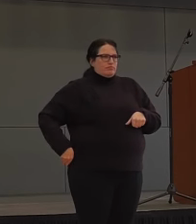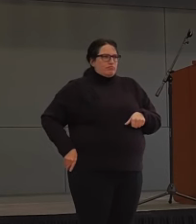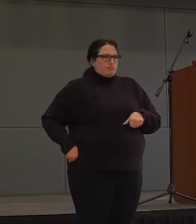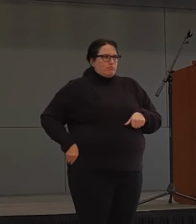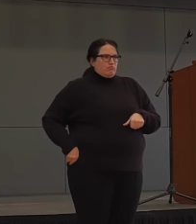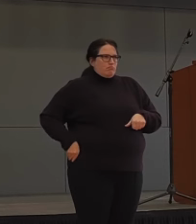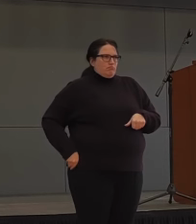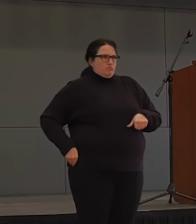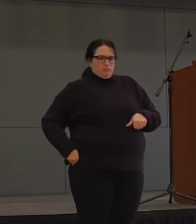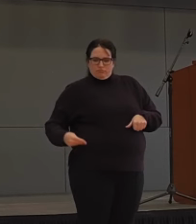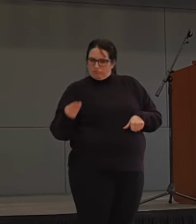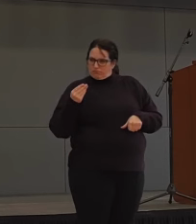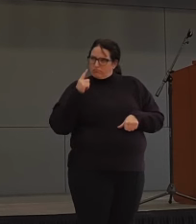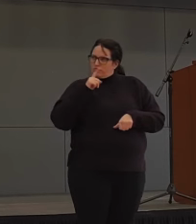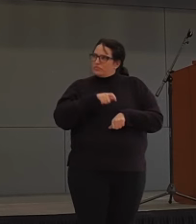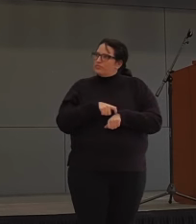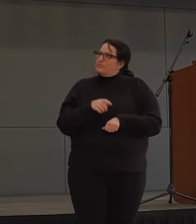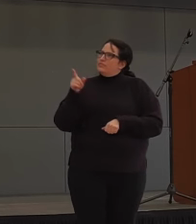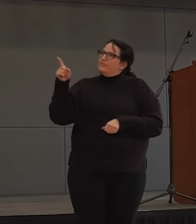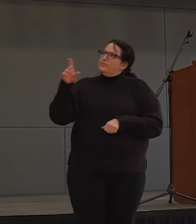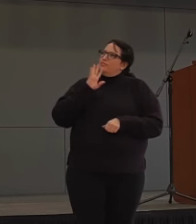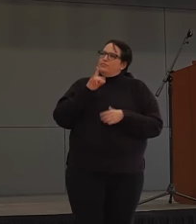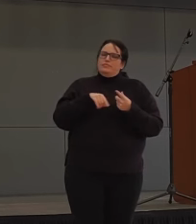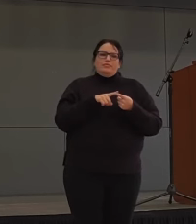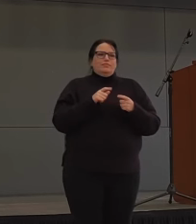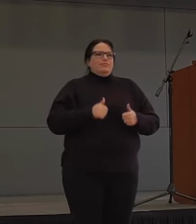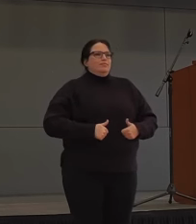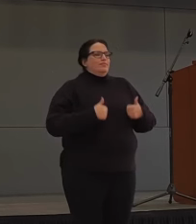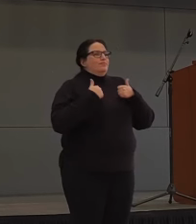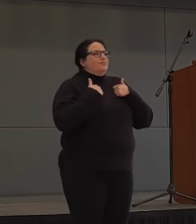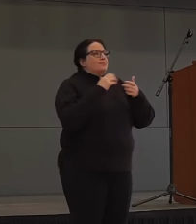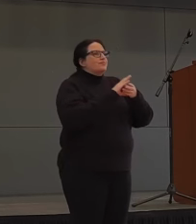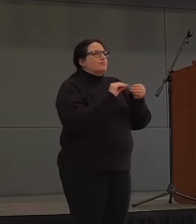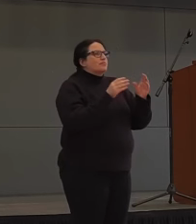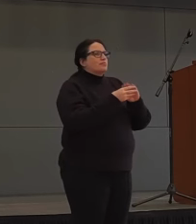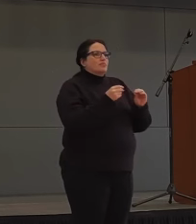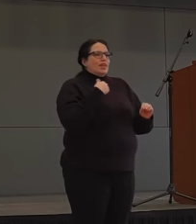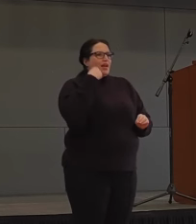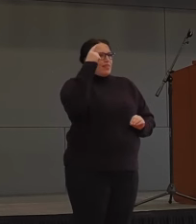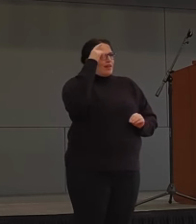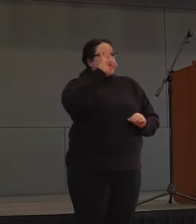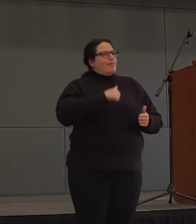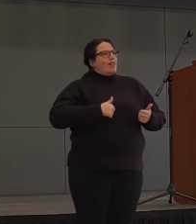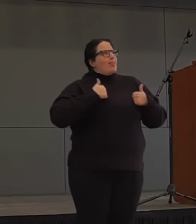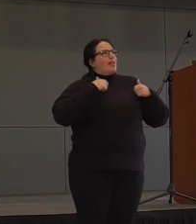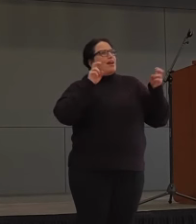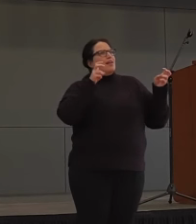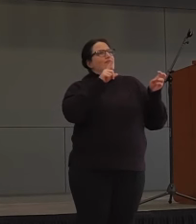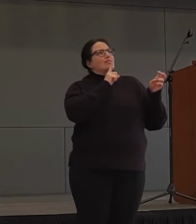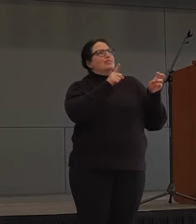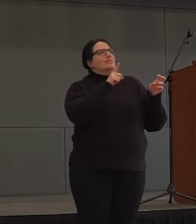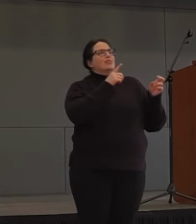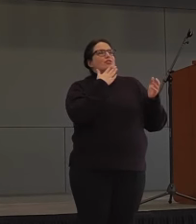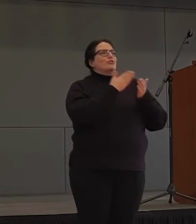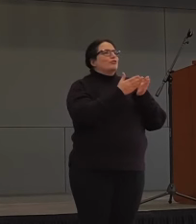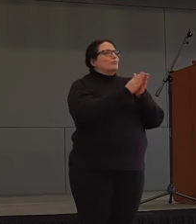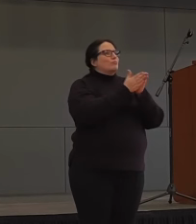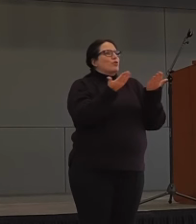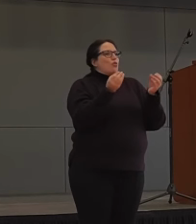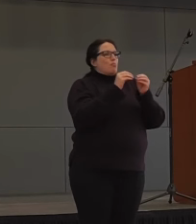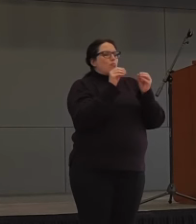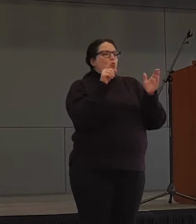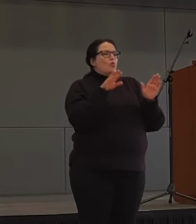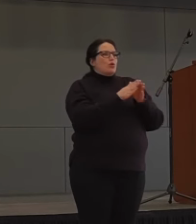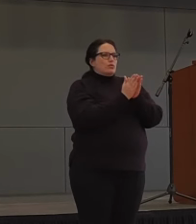So this talks about life stories. I think of life as a good book. The further you get into it, the more it begins to